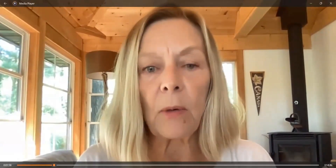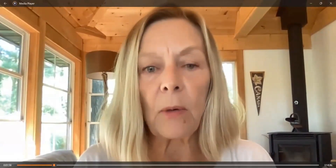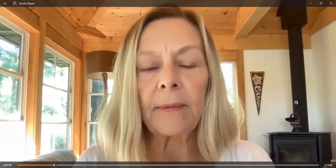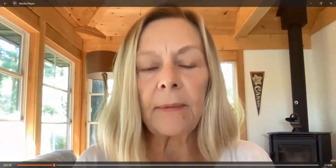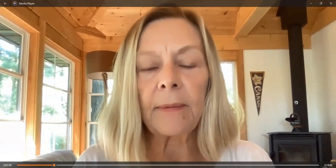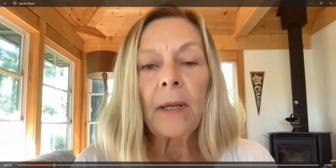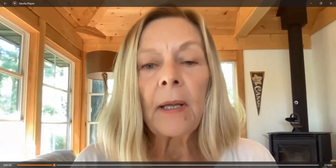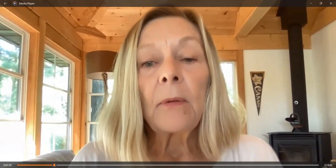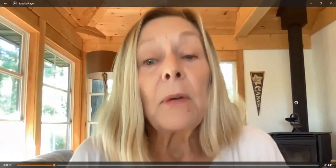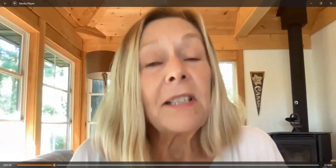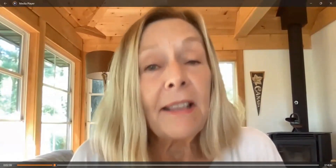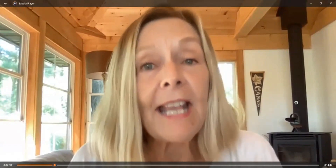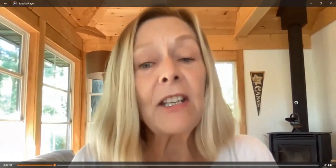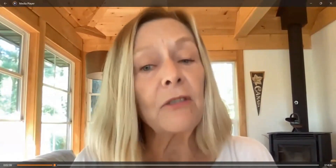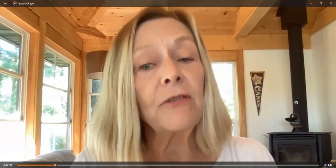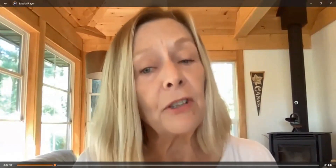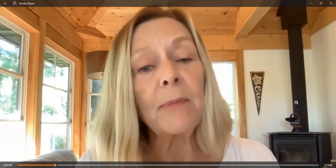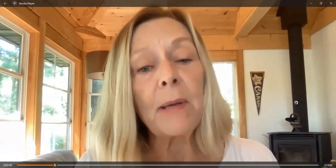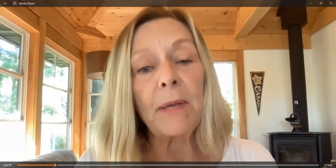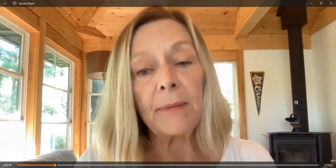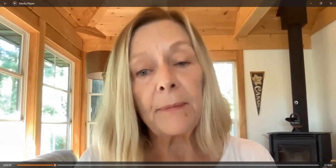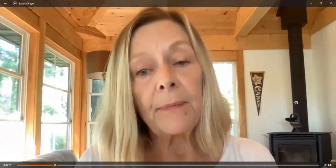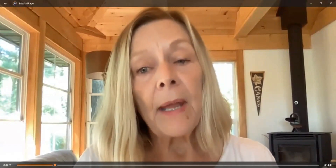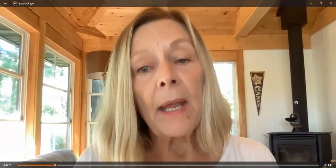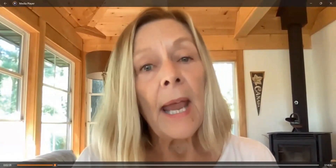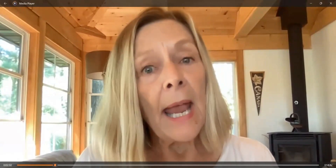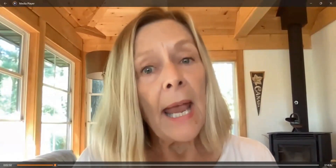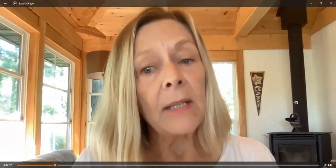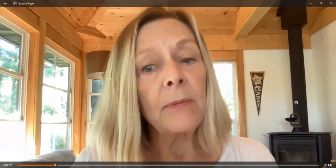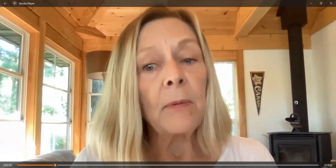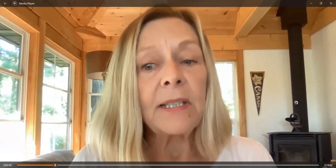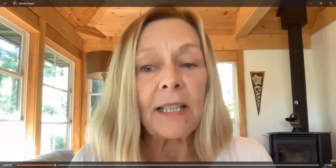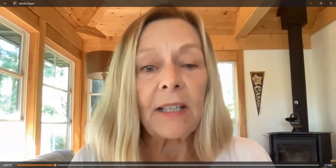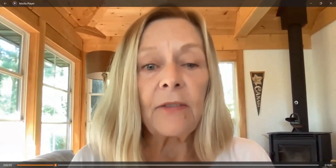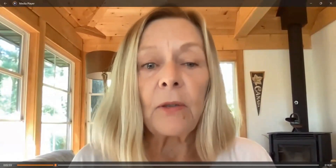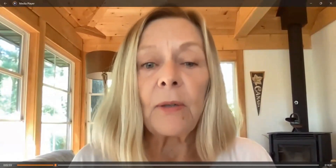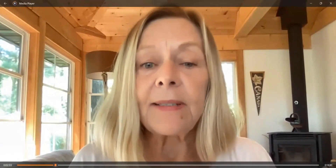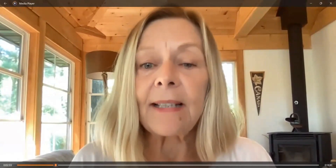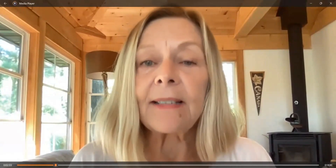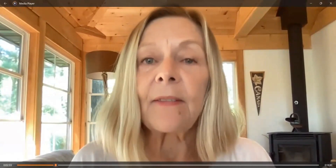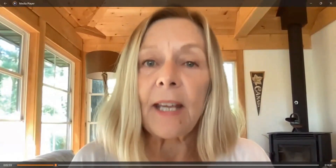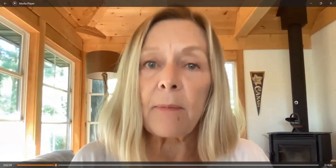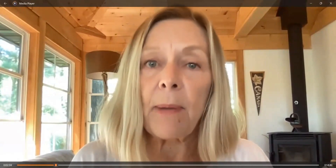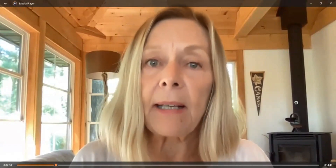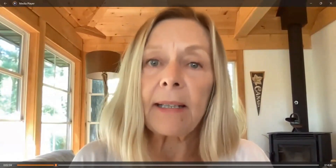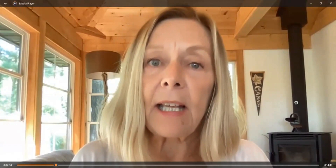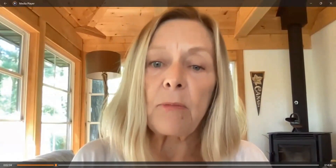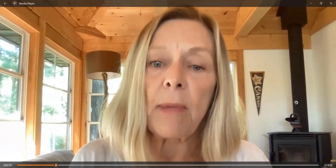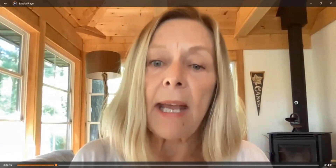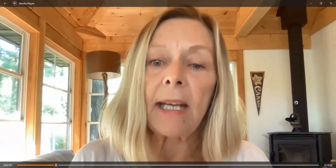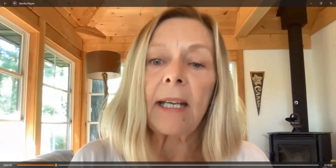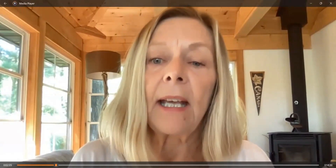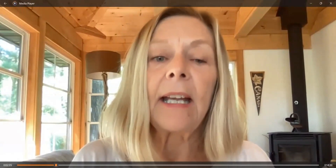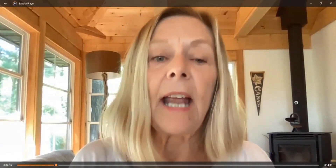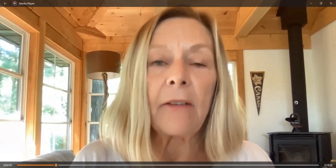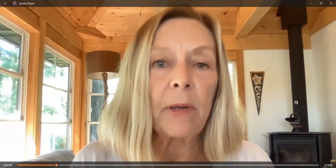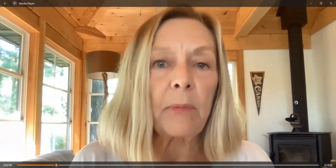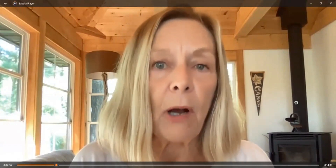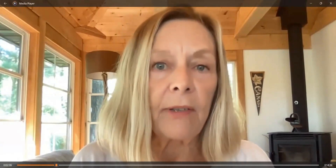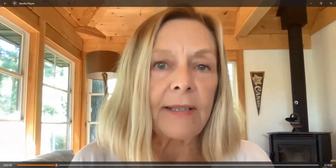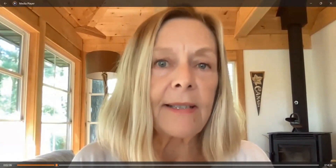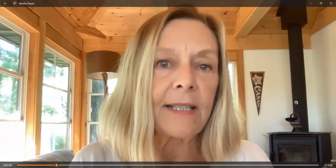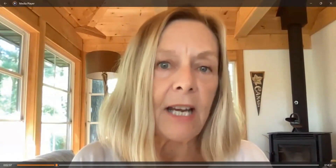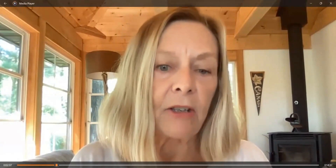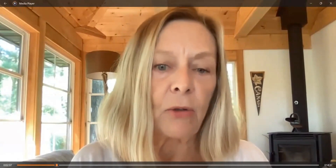and equality. We want to thank you for your commitment, and we want to give you a sense of the impact that you make in